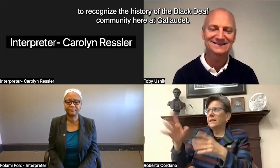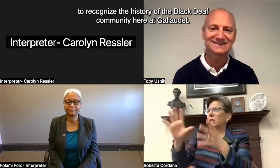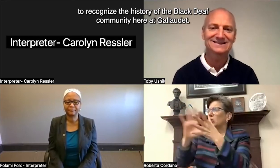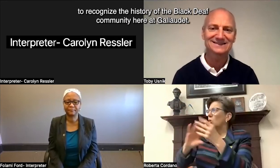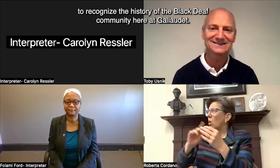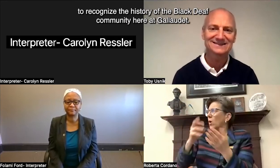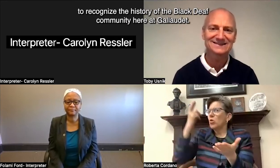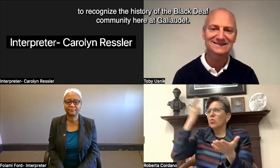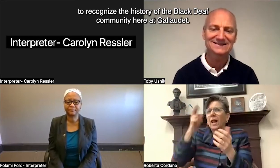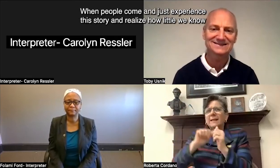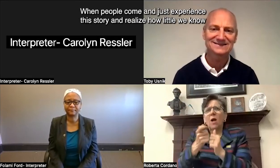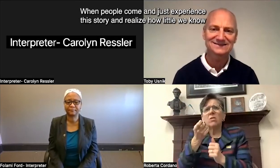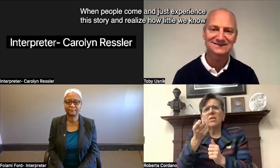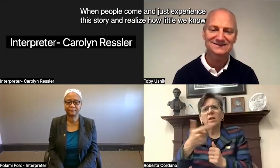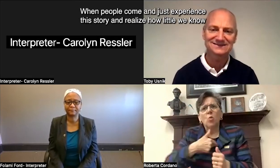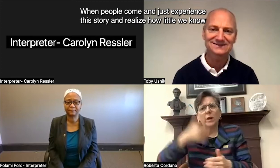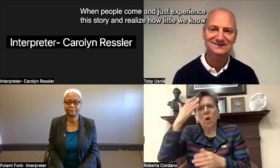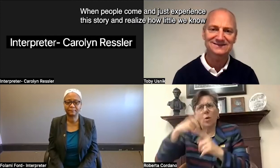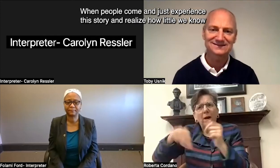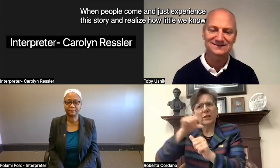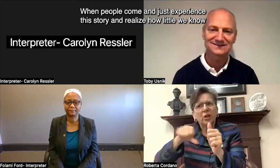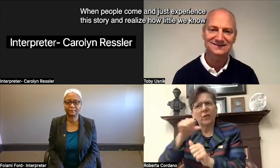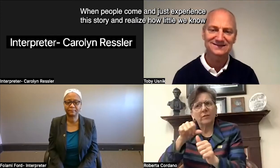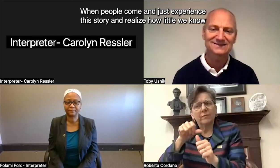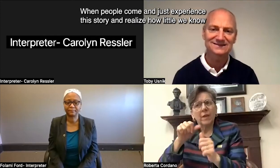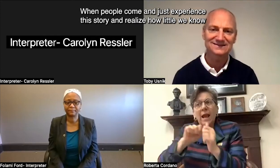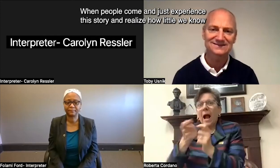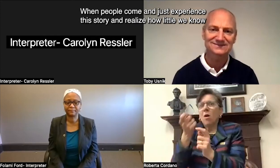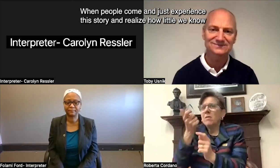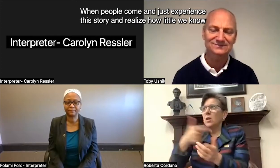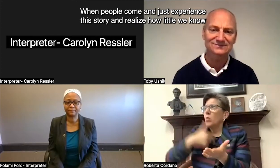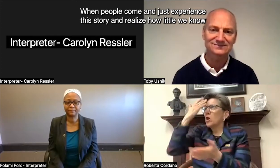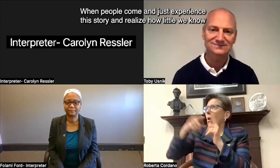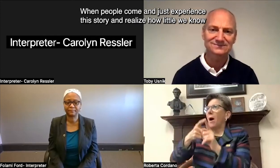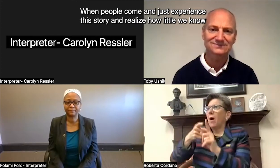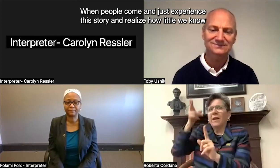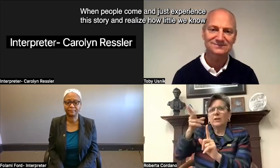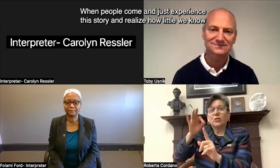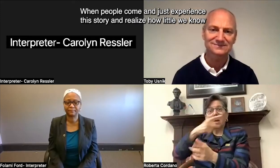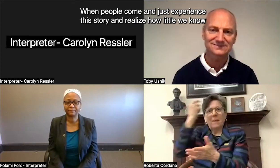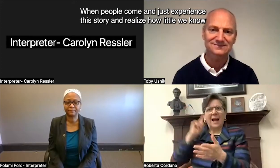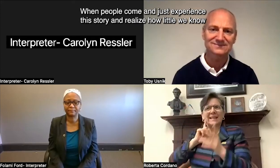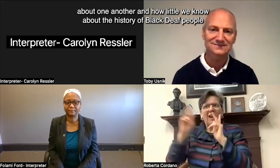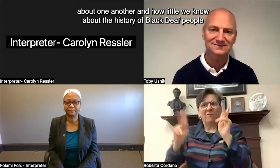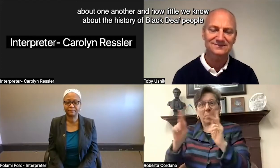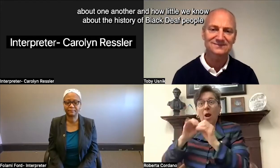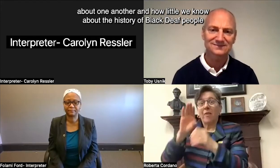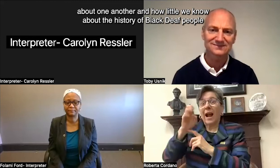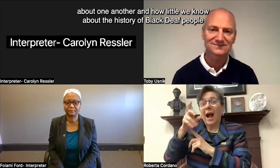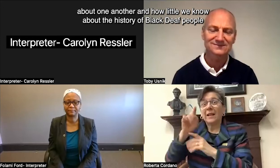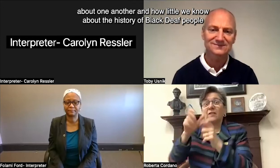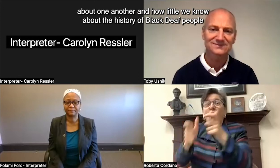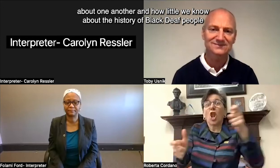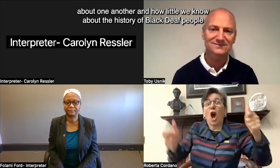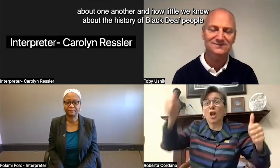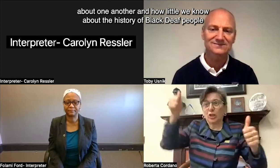When people come and just experience this story and realize how little we know about one another and how little we know about the history